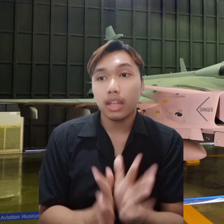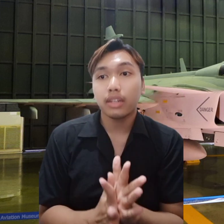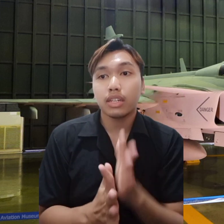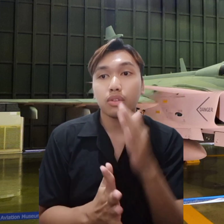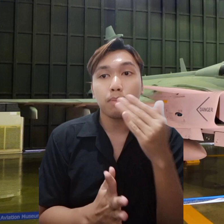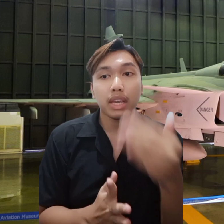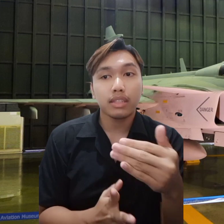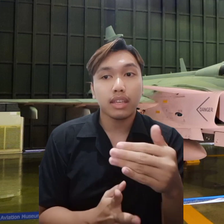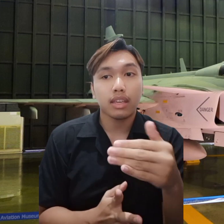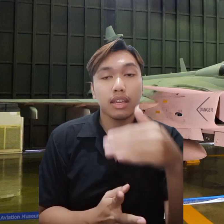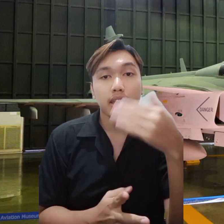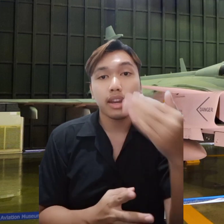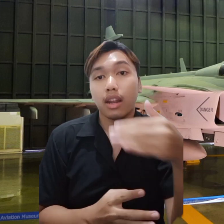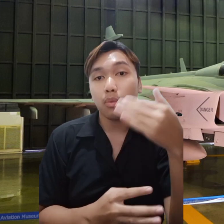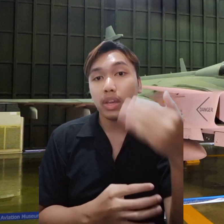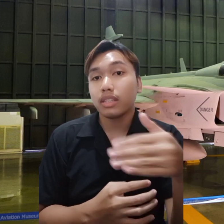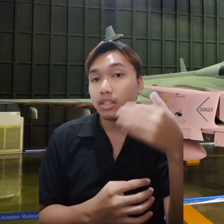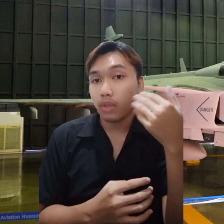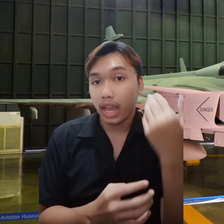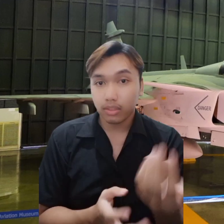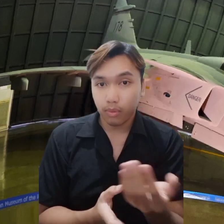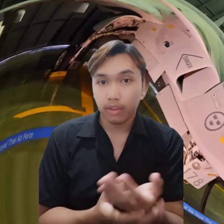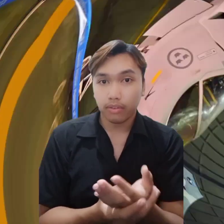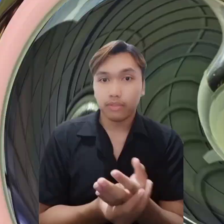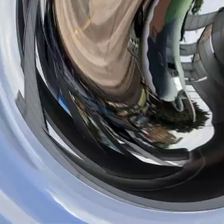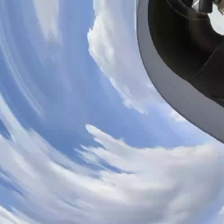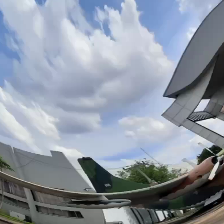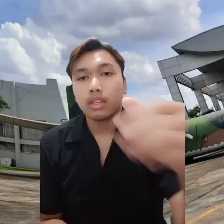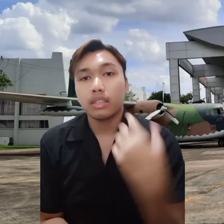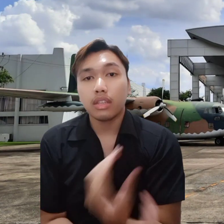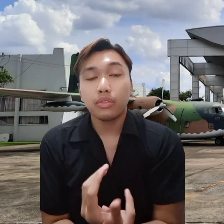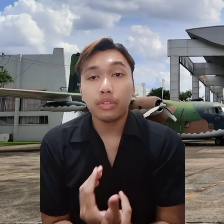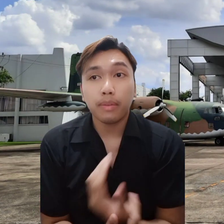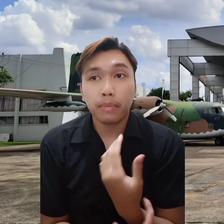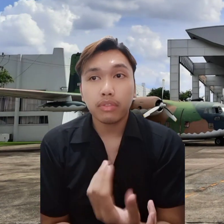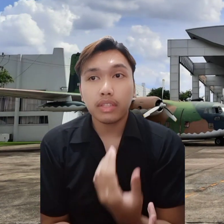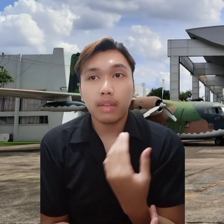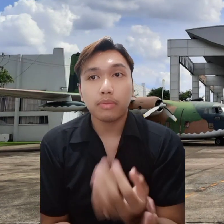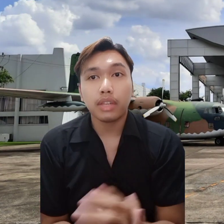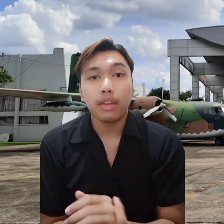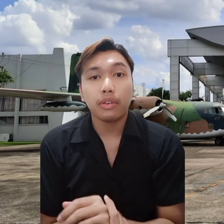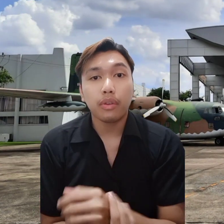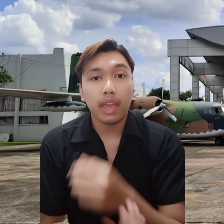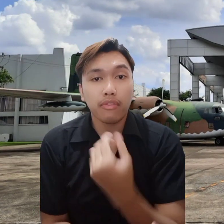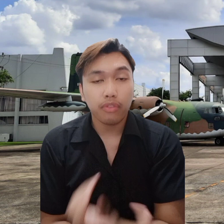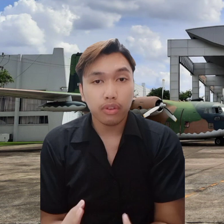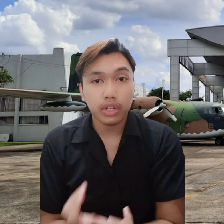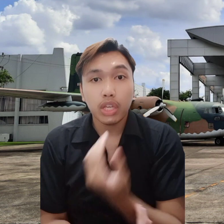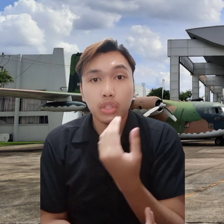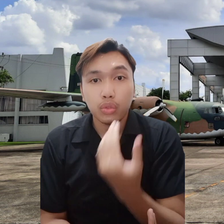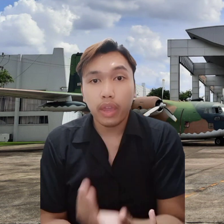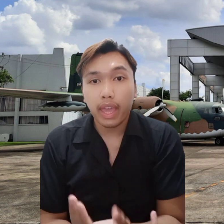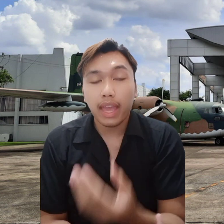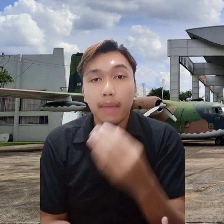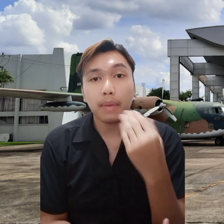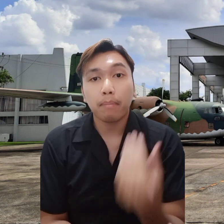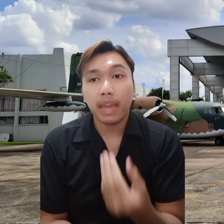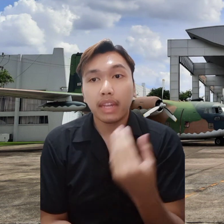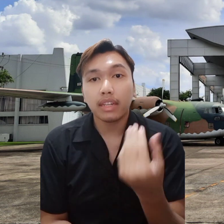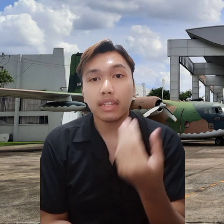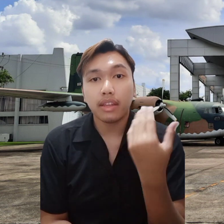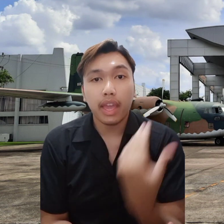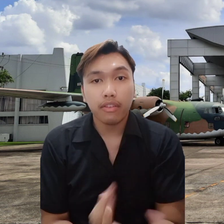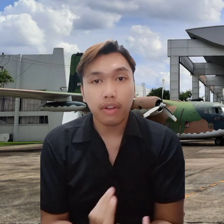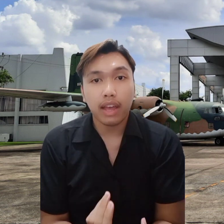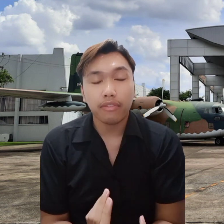to learning to basic and elevation to as well. So to the Museum of Thai Royal Air Force to have a